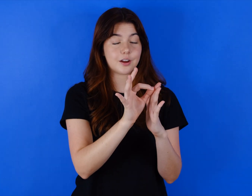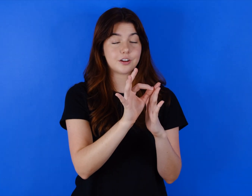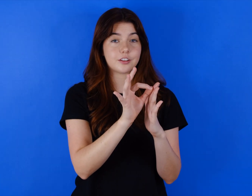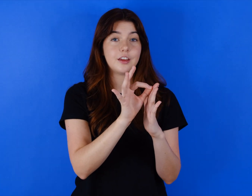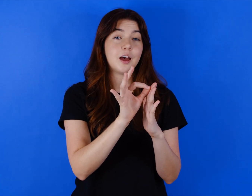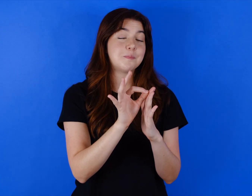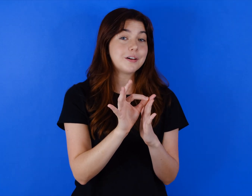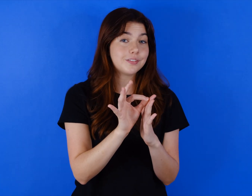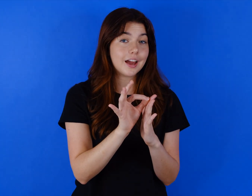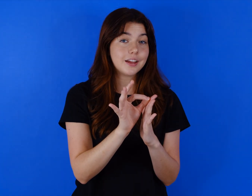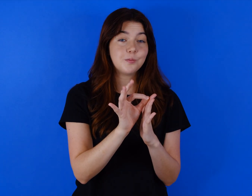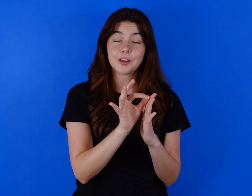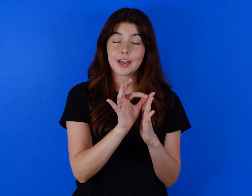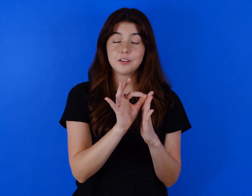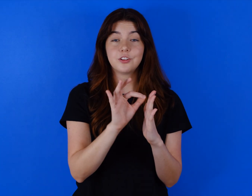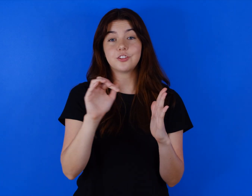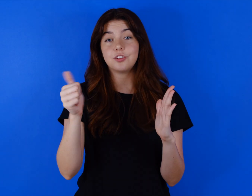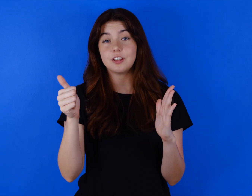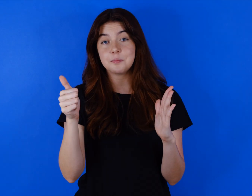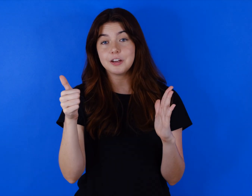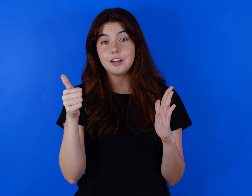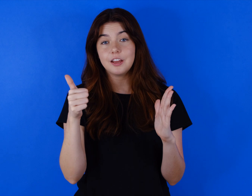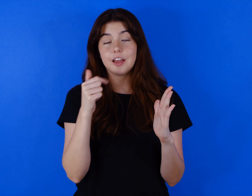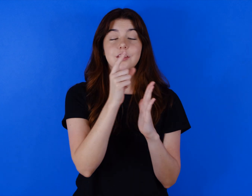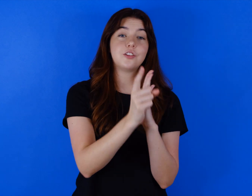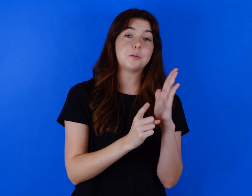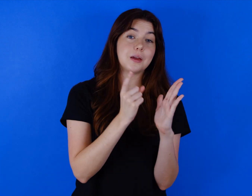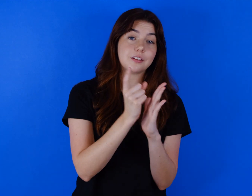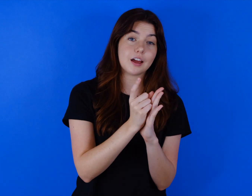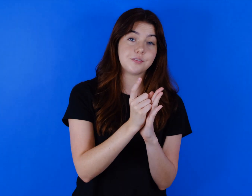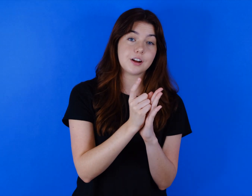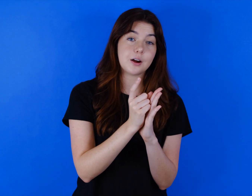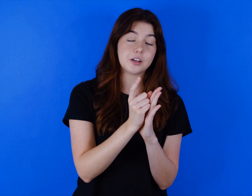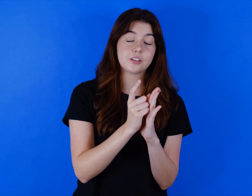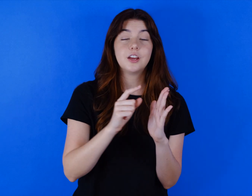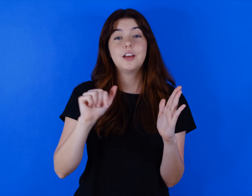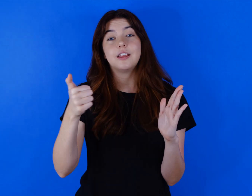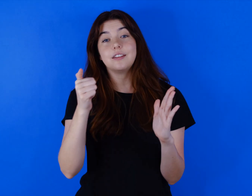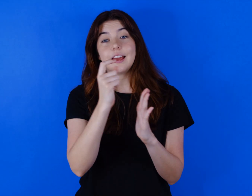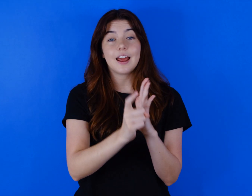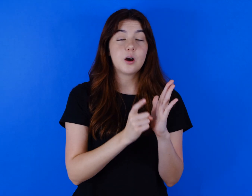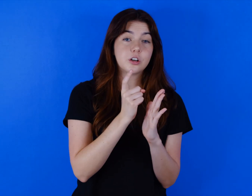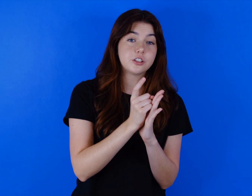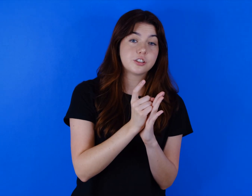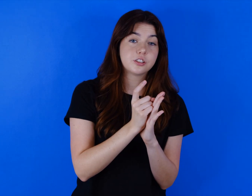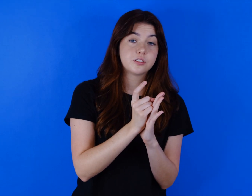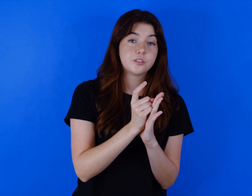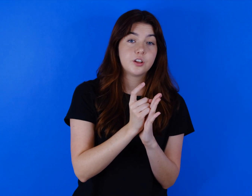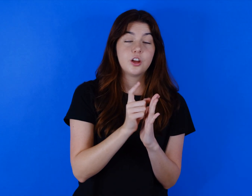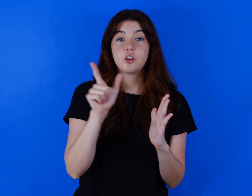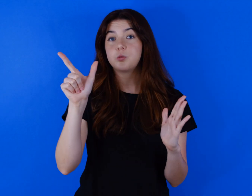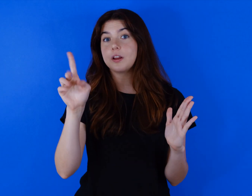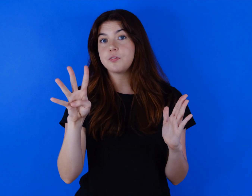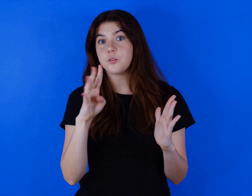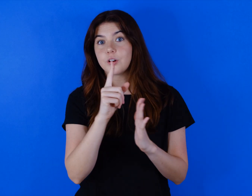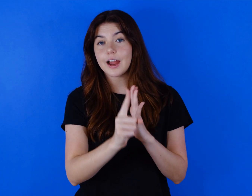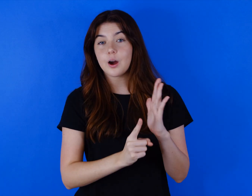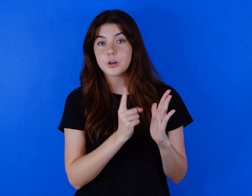hours. Above 9, again, you just do the number, and then you do the base sign for hours. 10 hours, 24